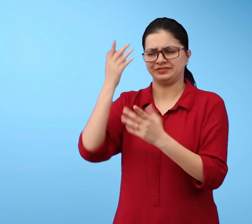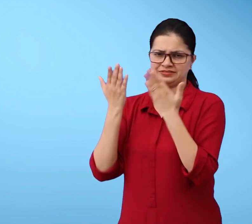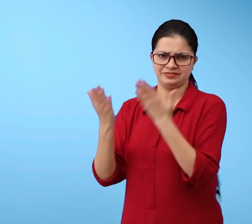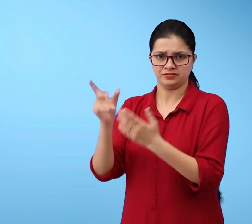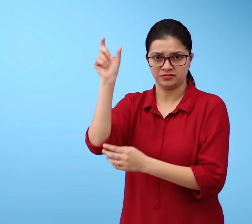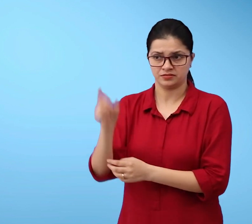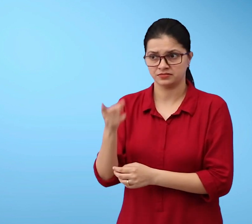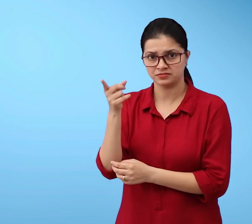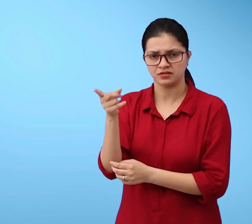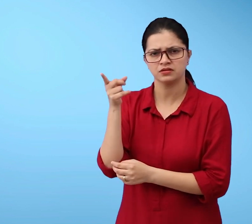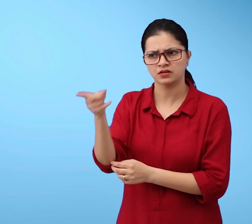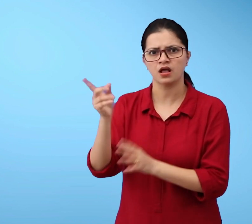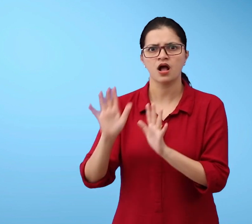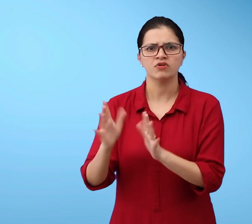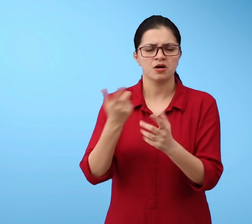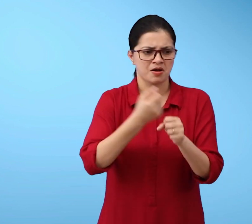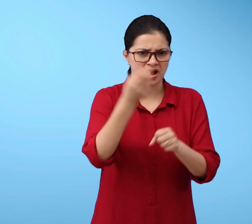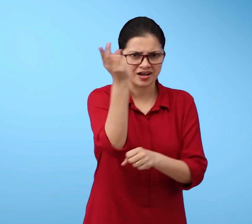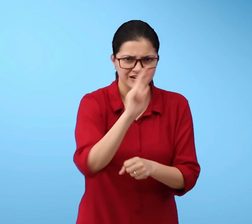One of the most famous was Panini,